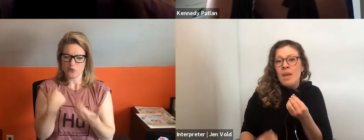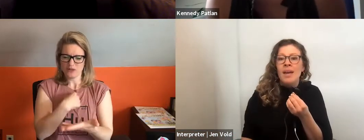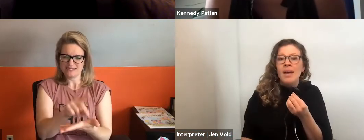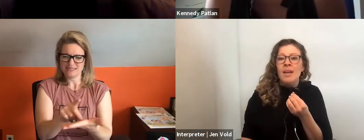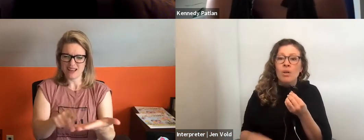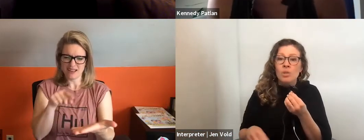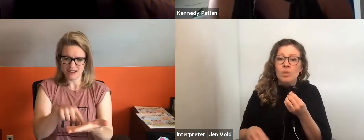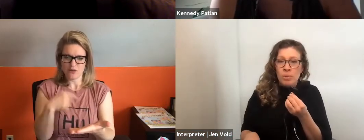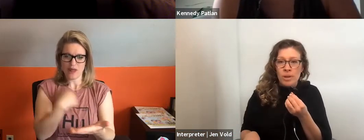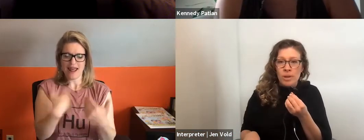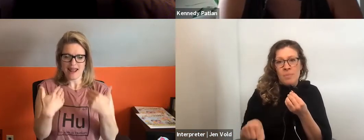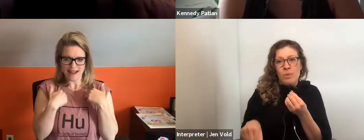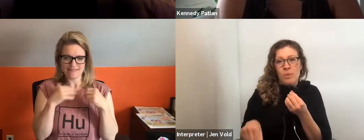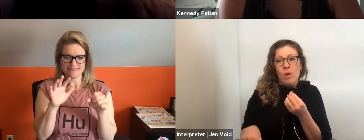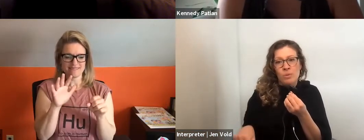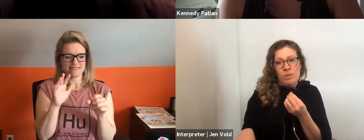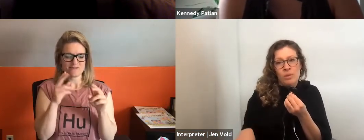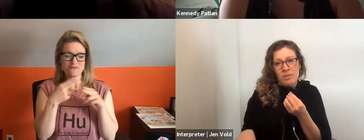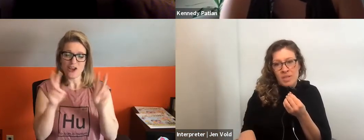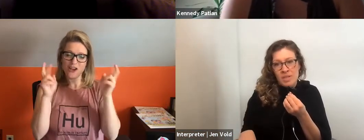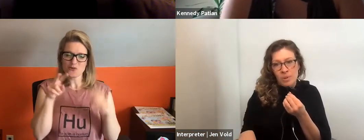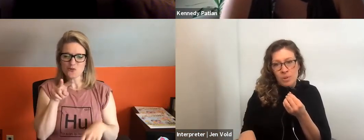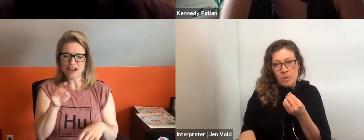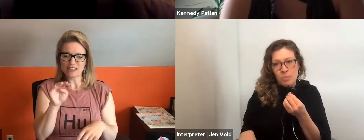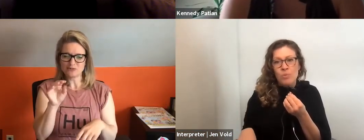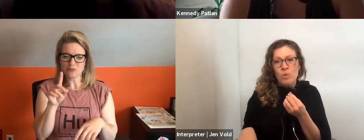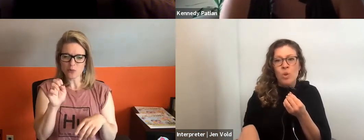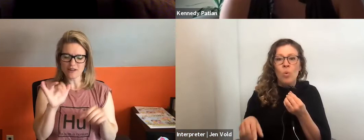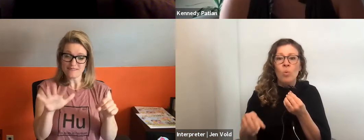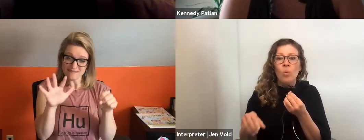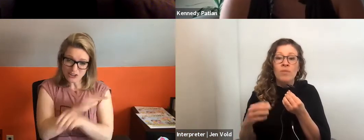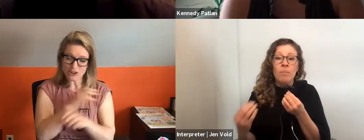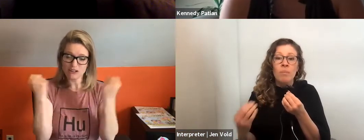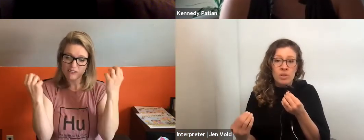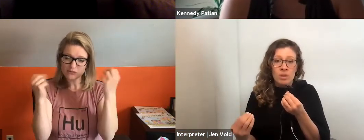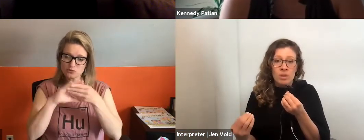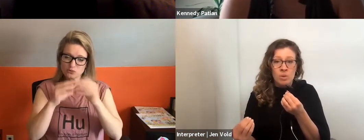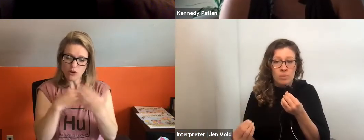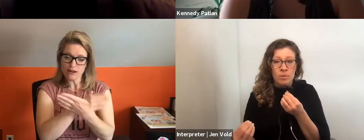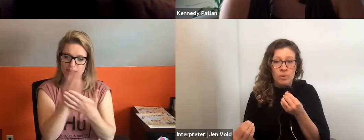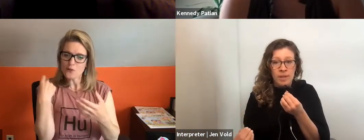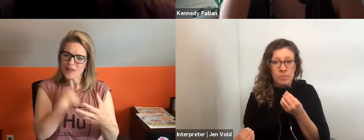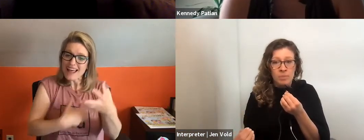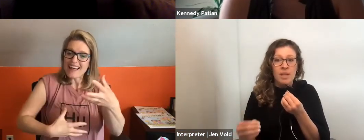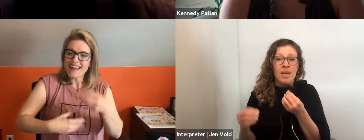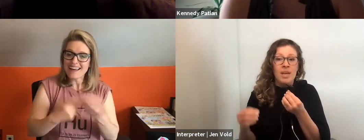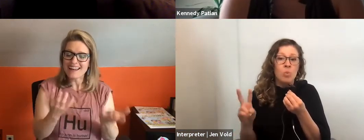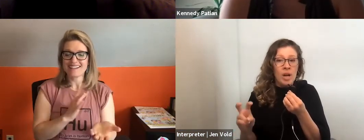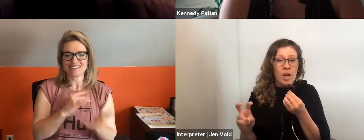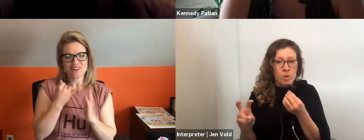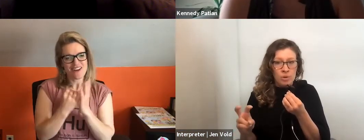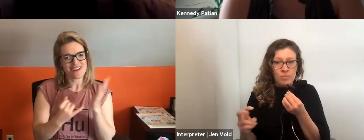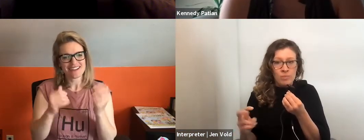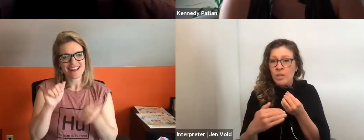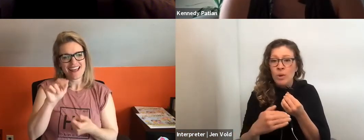creating. And our Storybook app was also designed on these same principles. So one of the modes that the storybooks are available in